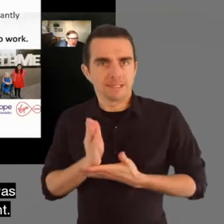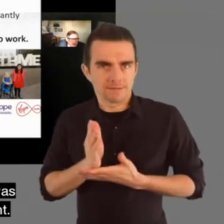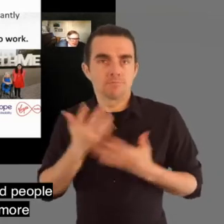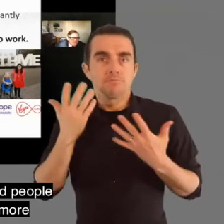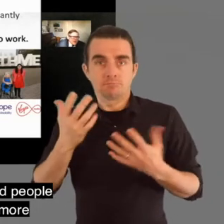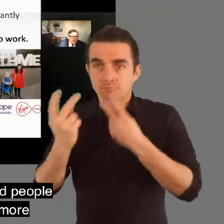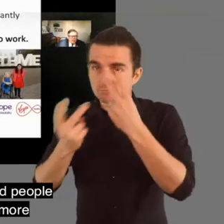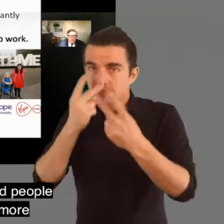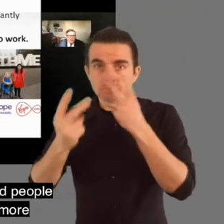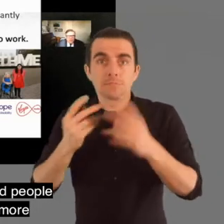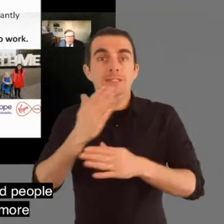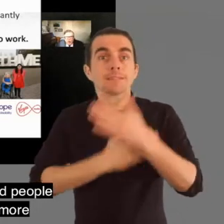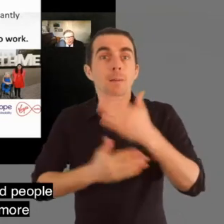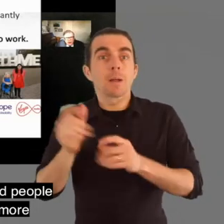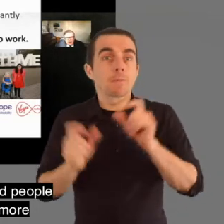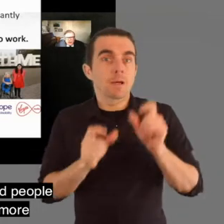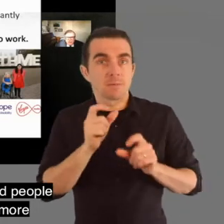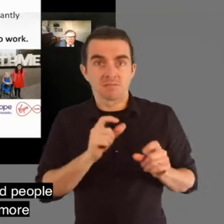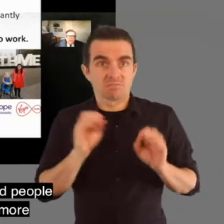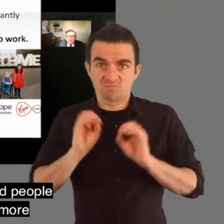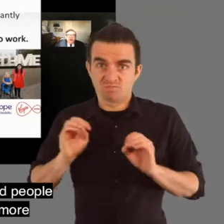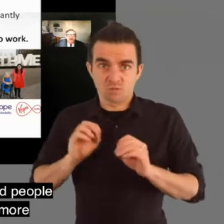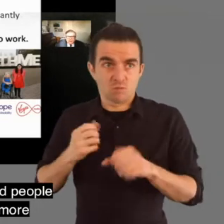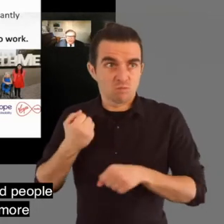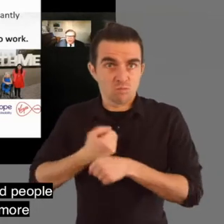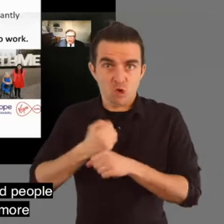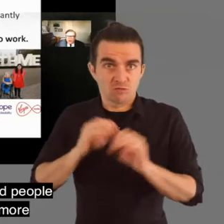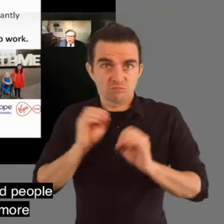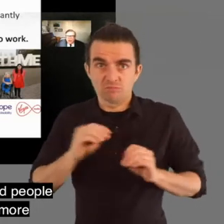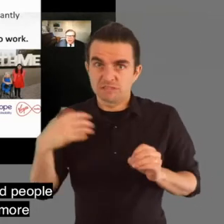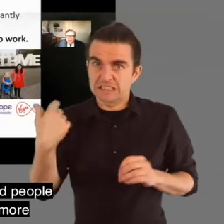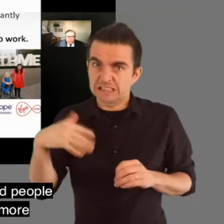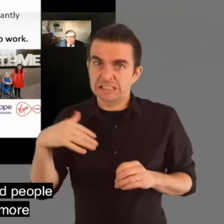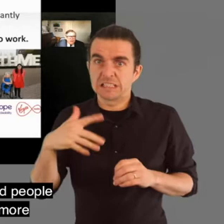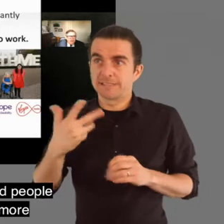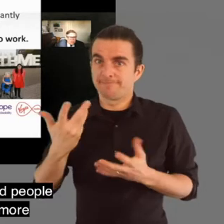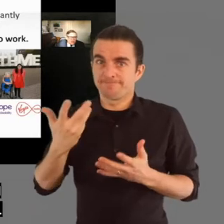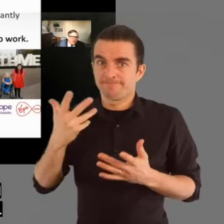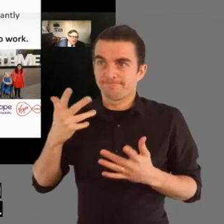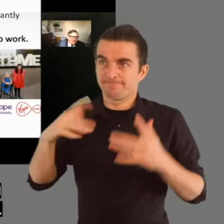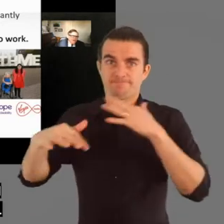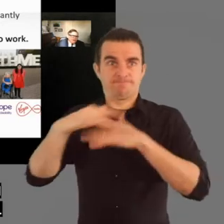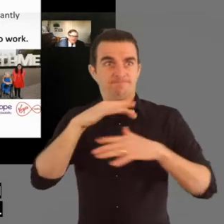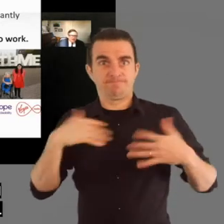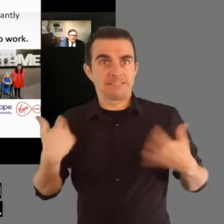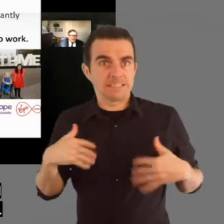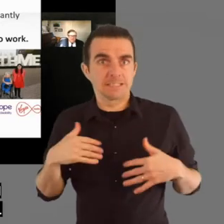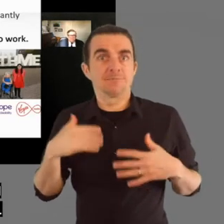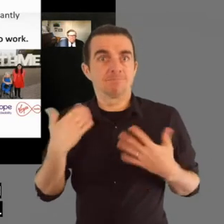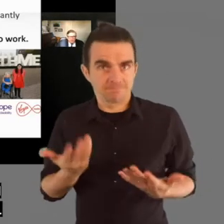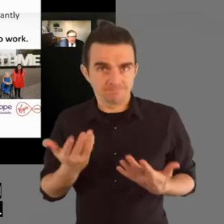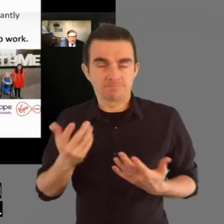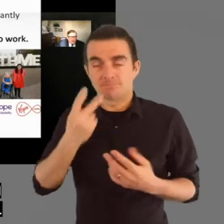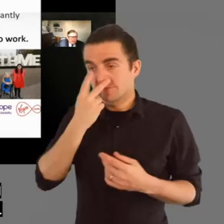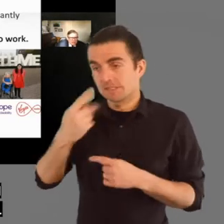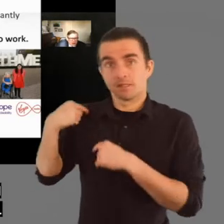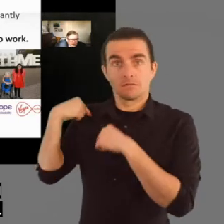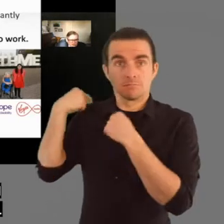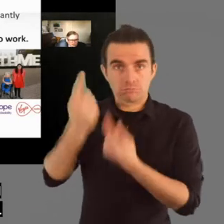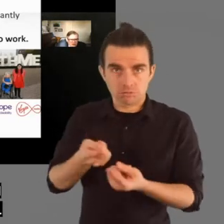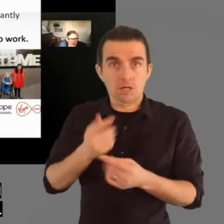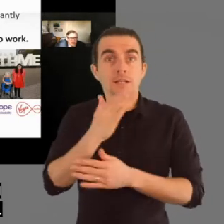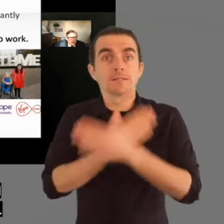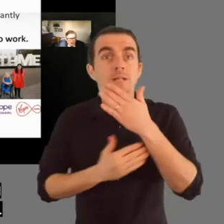human right. Yet around the world, most disabled people are not in work, with women more significantly affected and impoverished as a